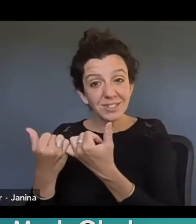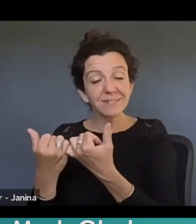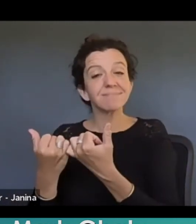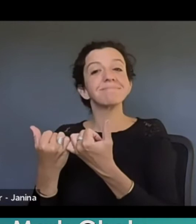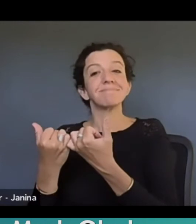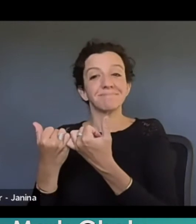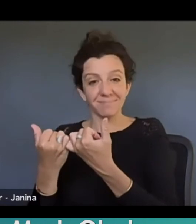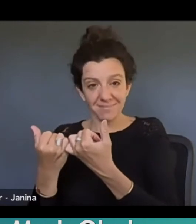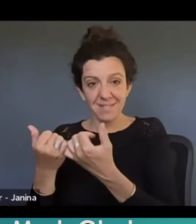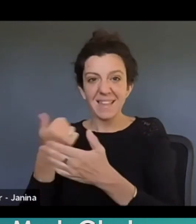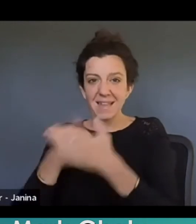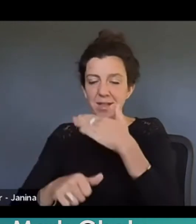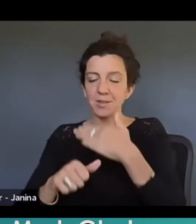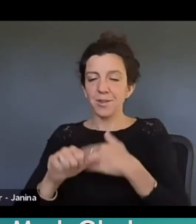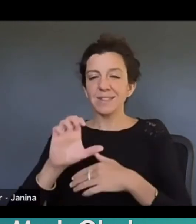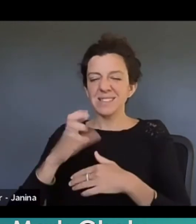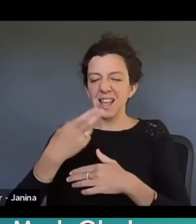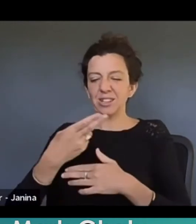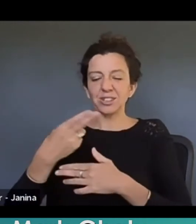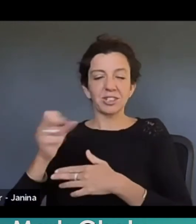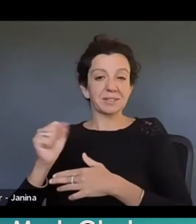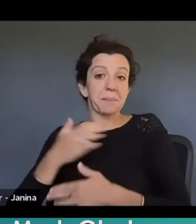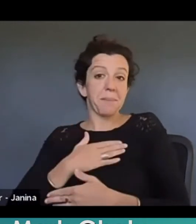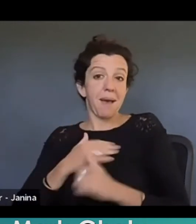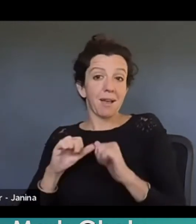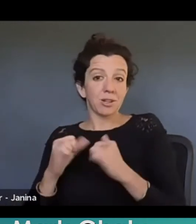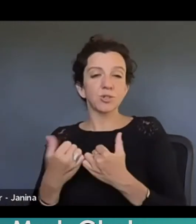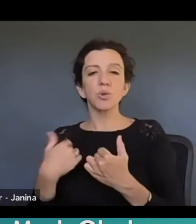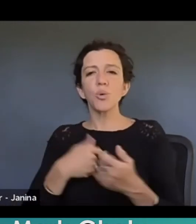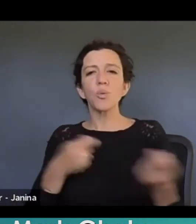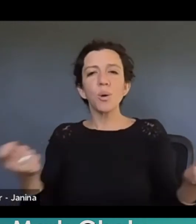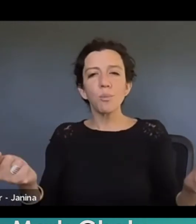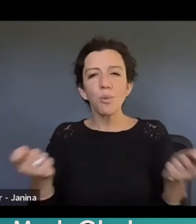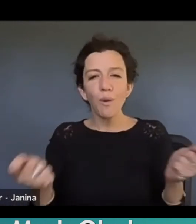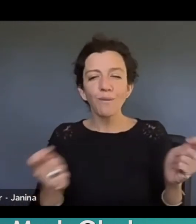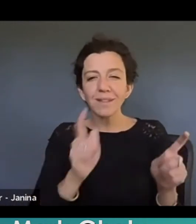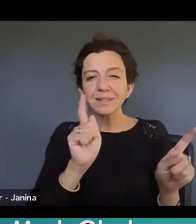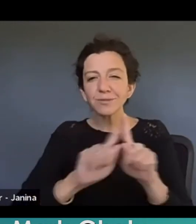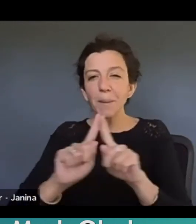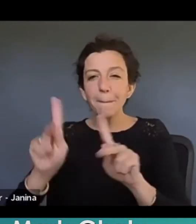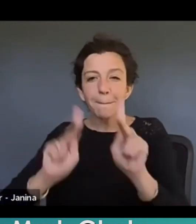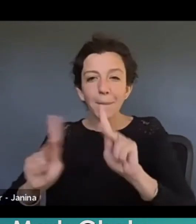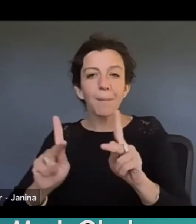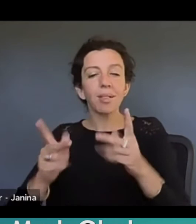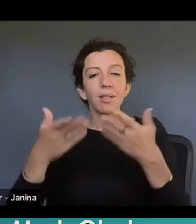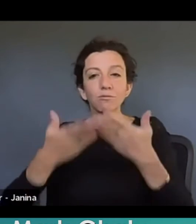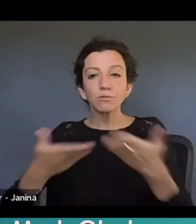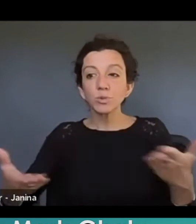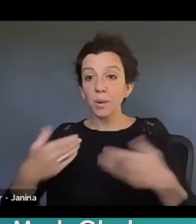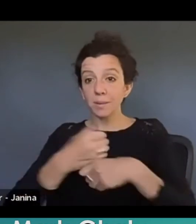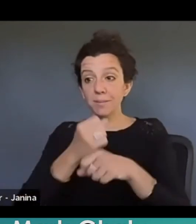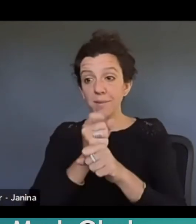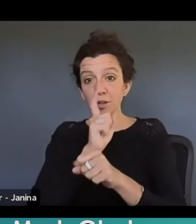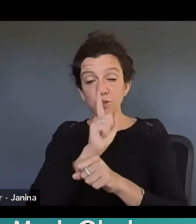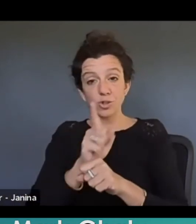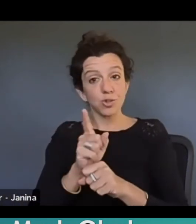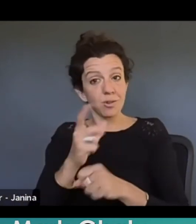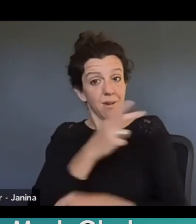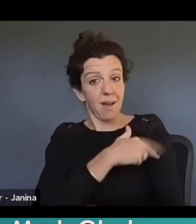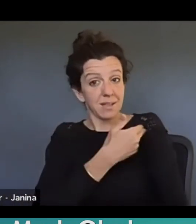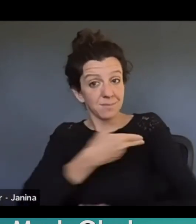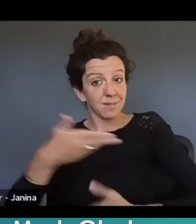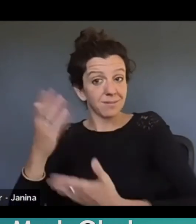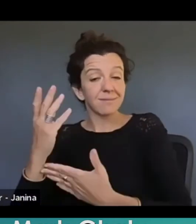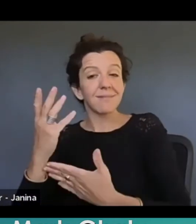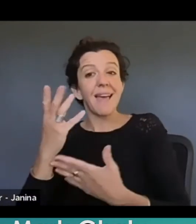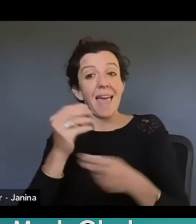Services, my agency, who work on bringing together the resources to make sure that care in hospitals happens well. So